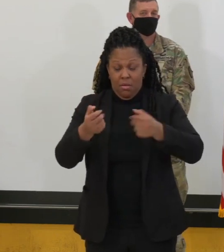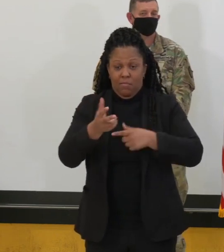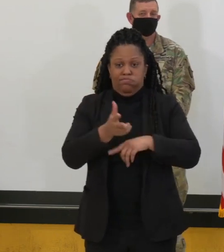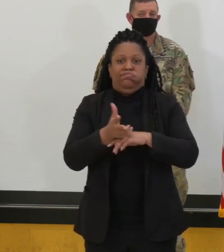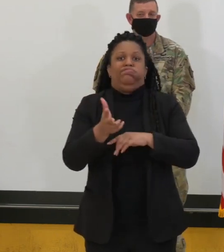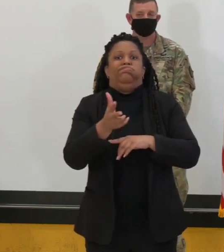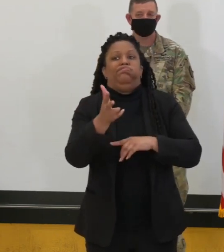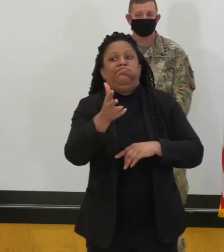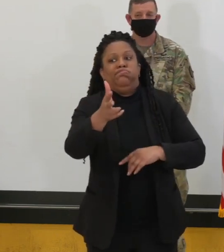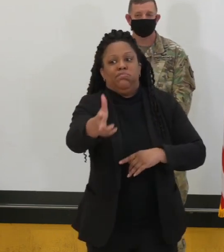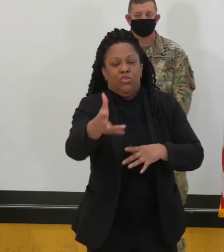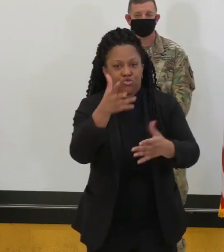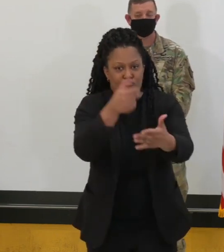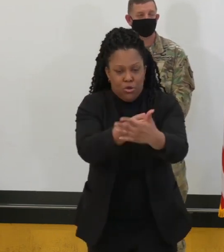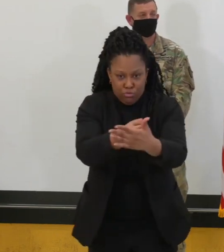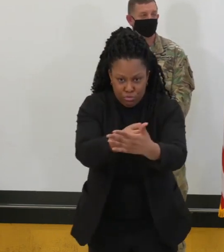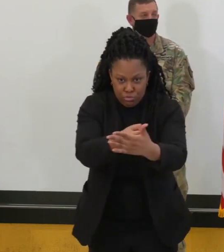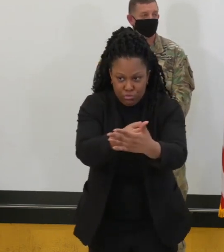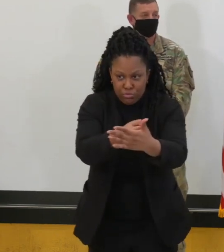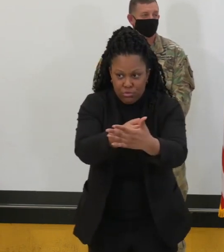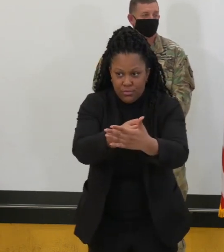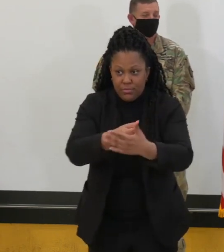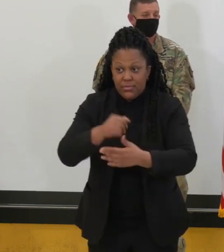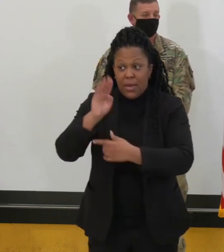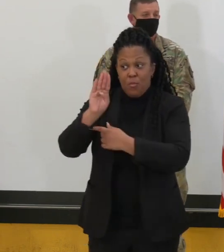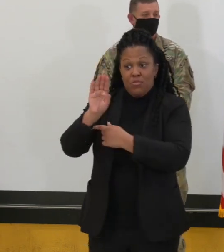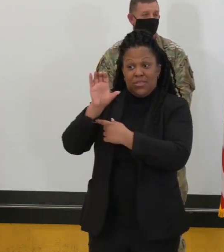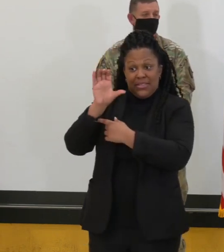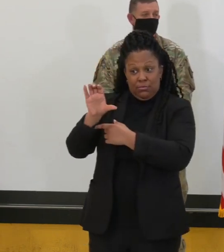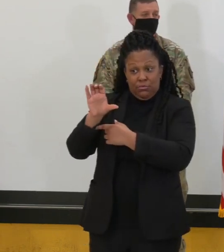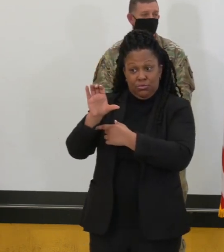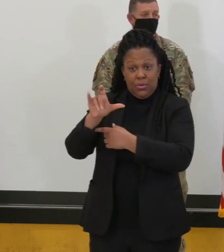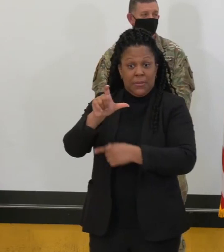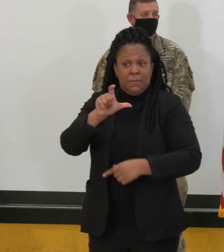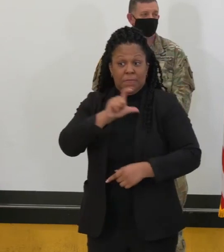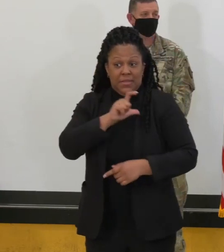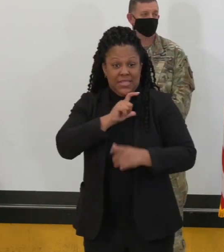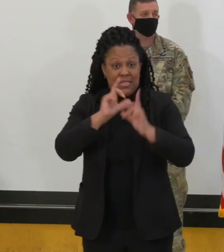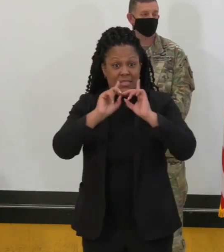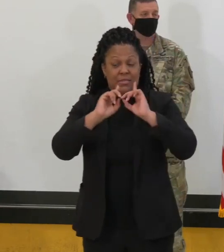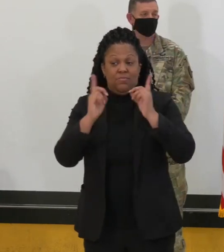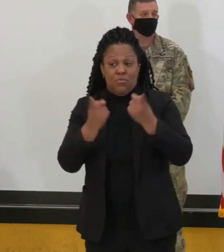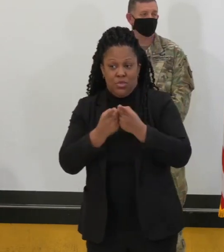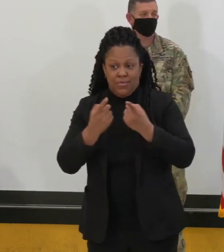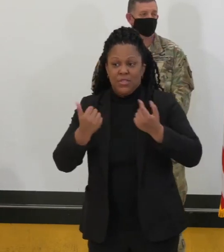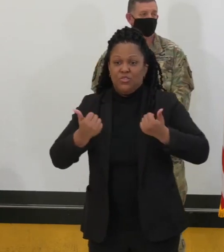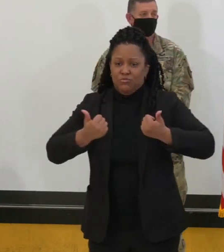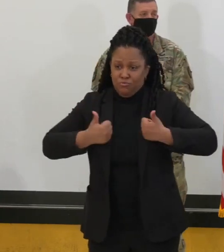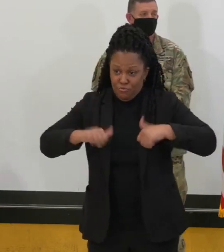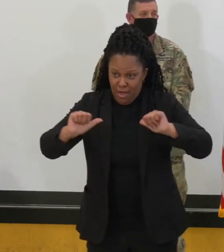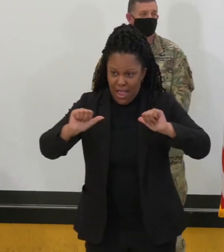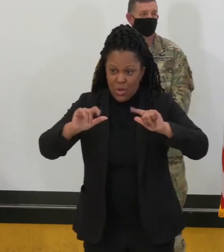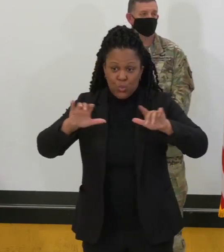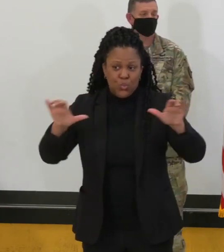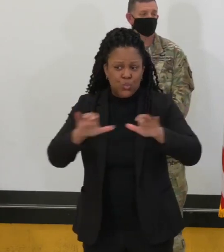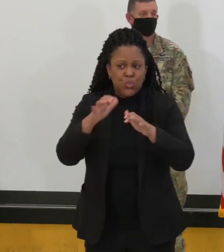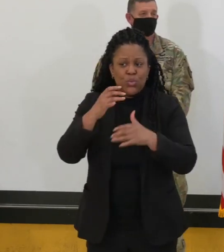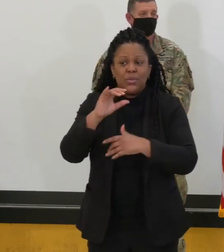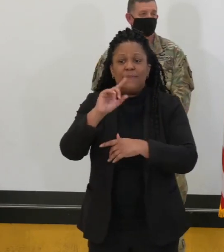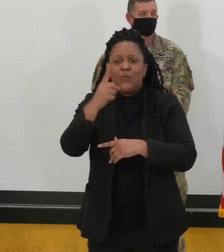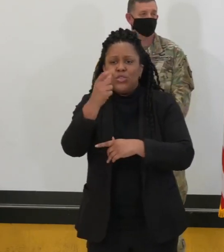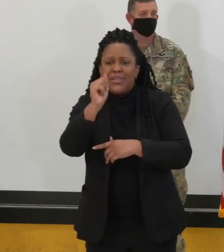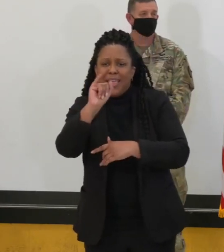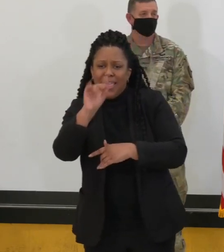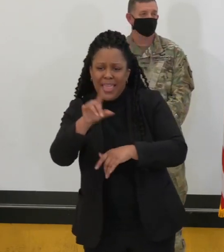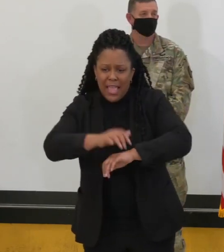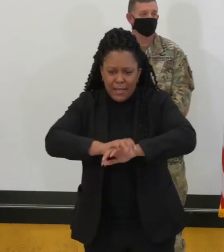at which point BCPD and medics then tried to render first aid. One other person that was